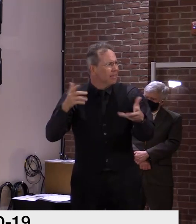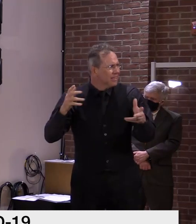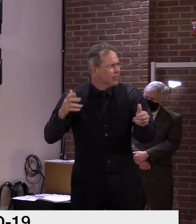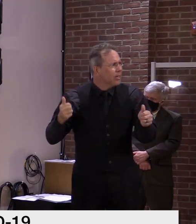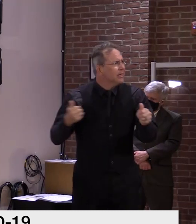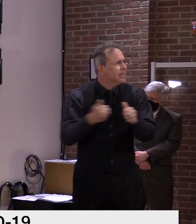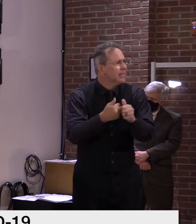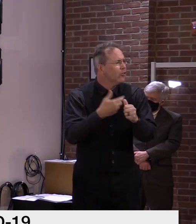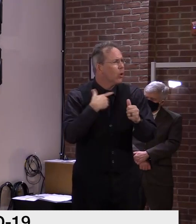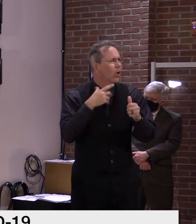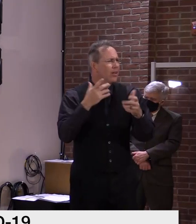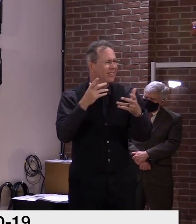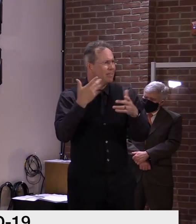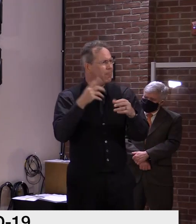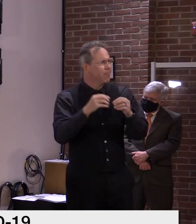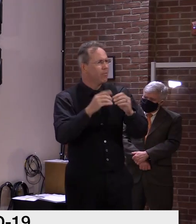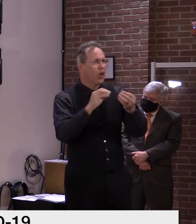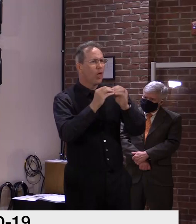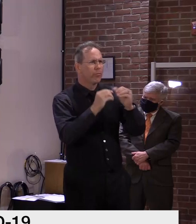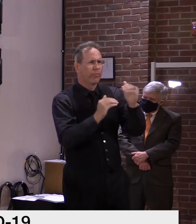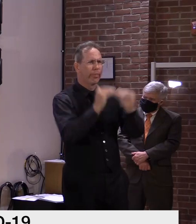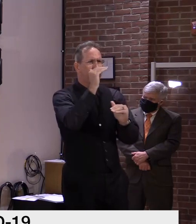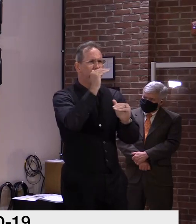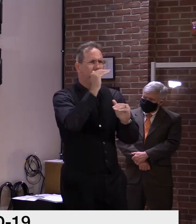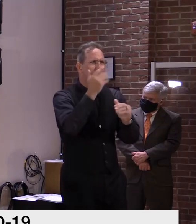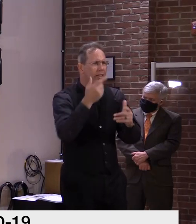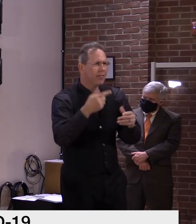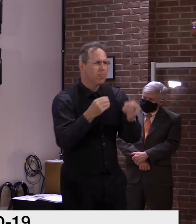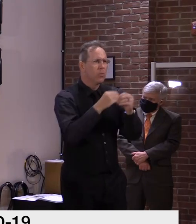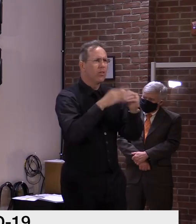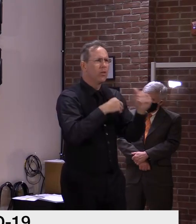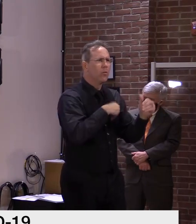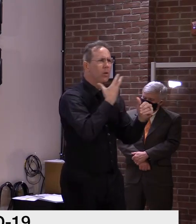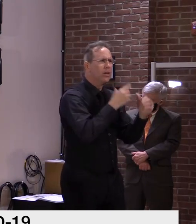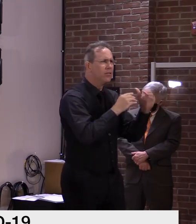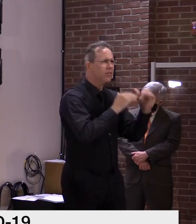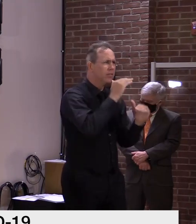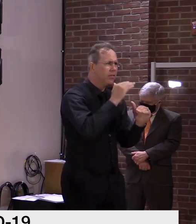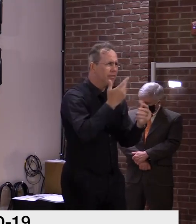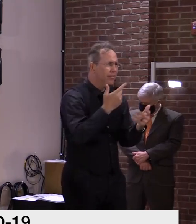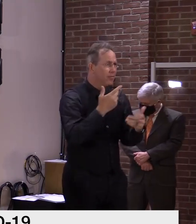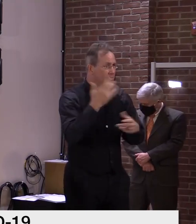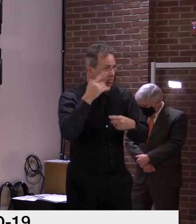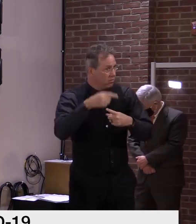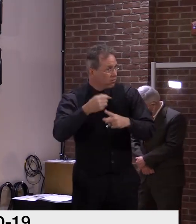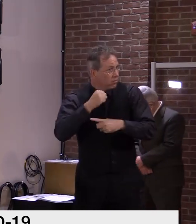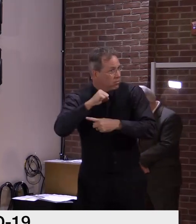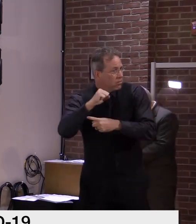trust, but we're trying to work our way through that. Dr. Levine.